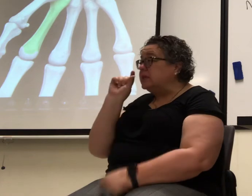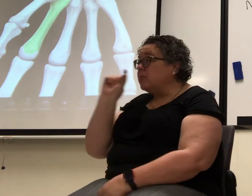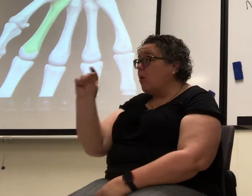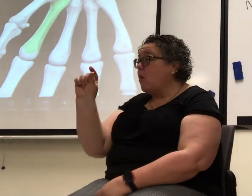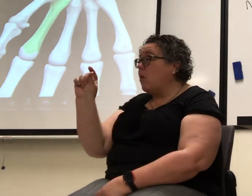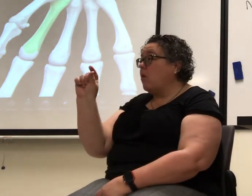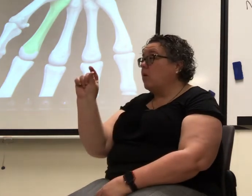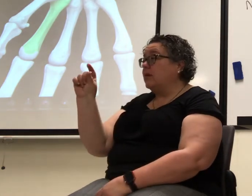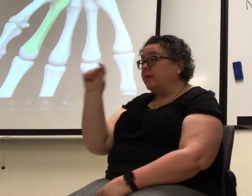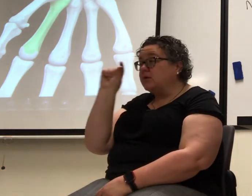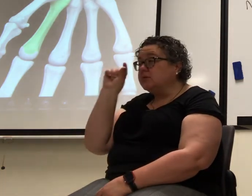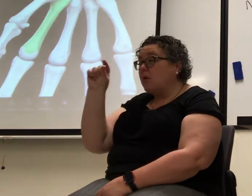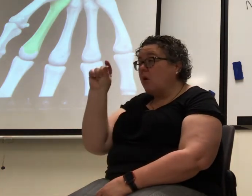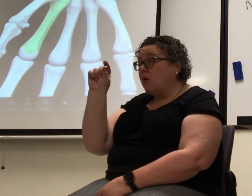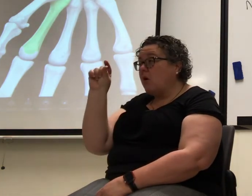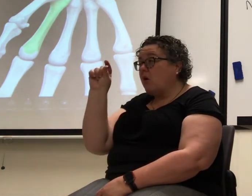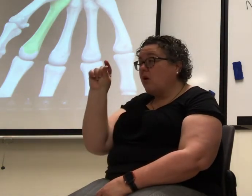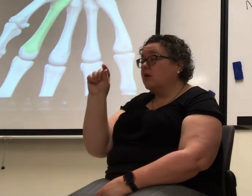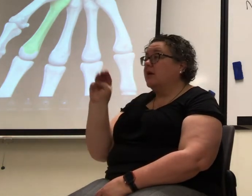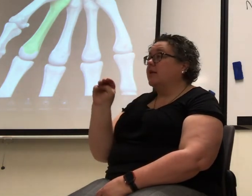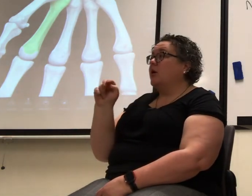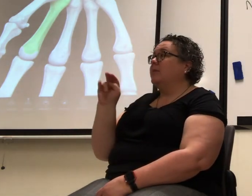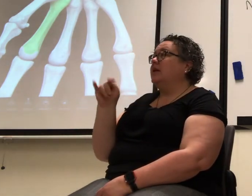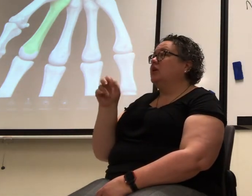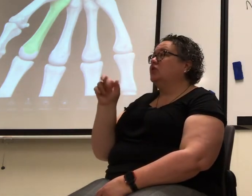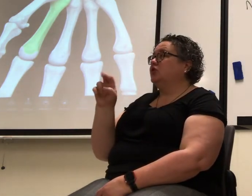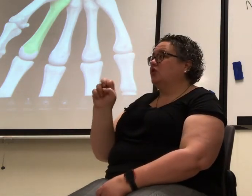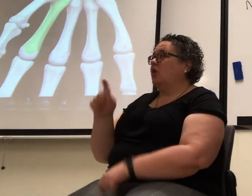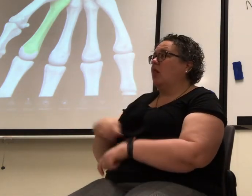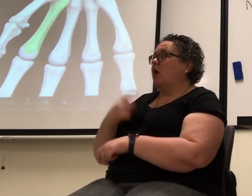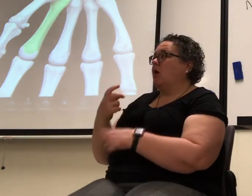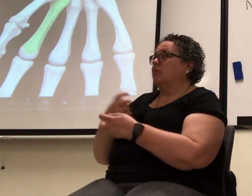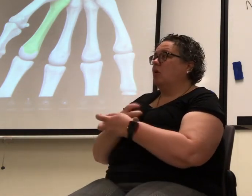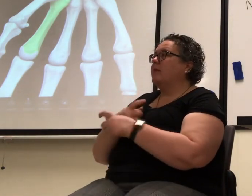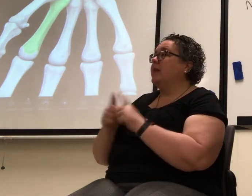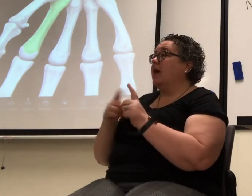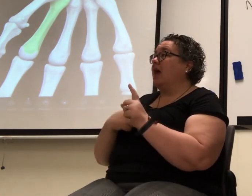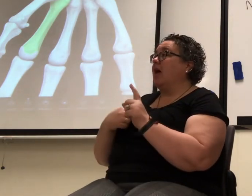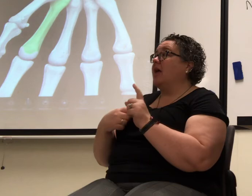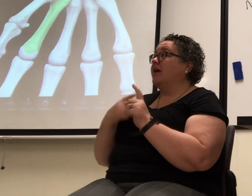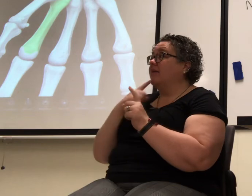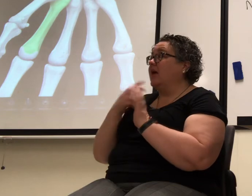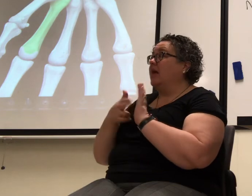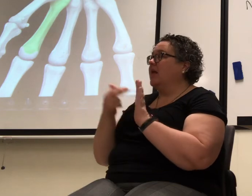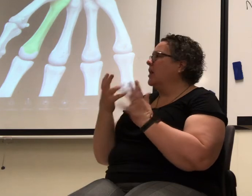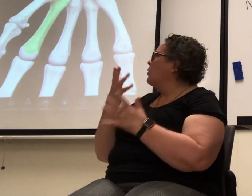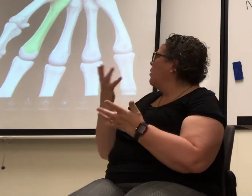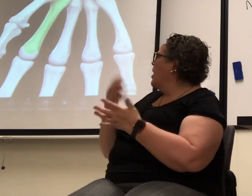they are miniature long bones. Well, anyways, what do I have highlighted? Identify bone.